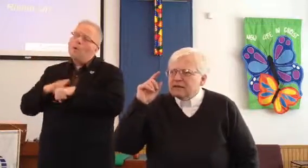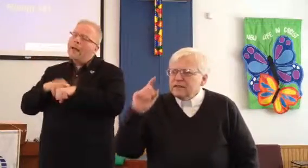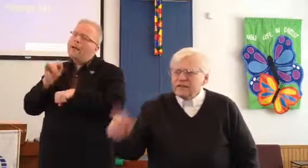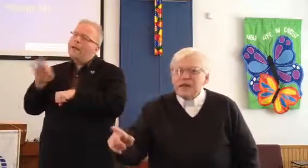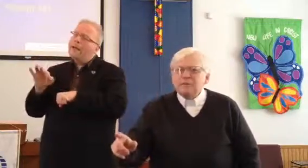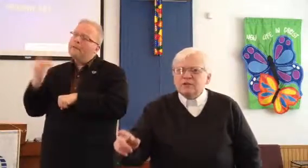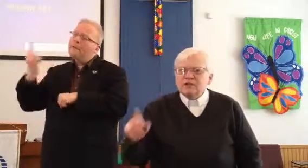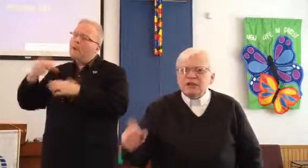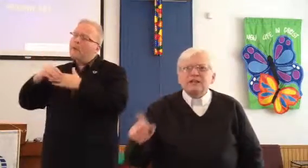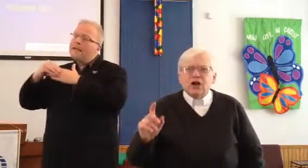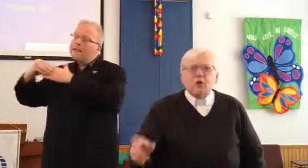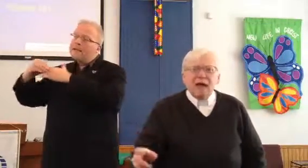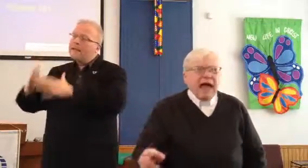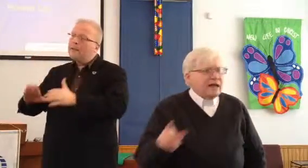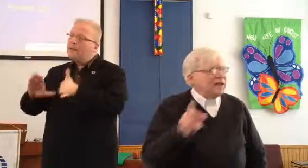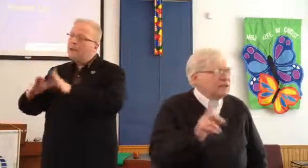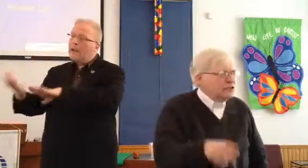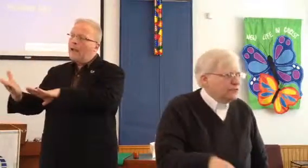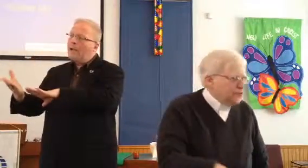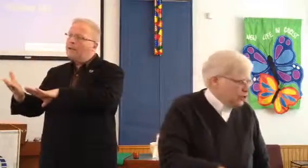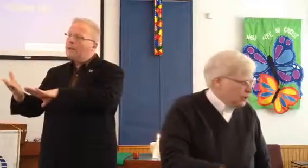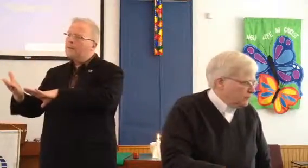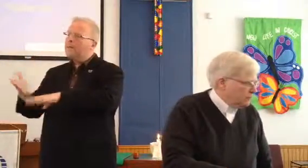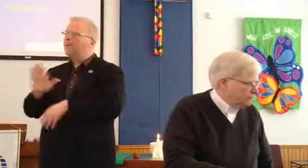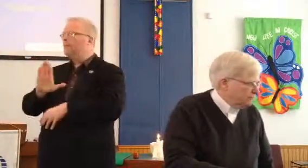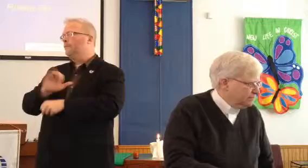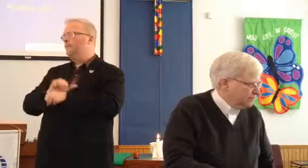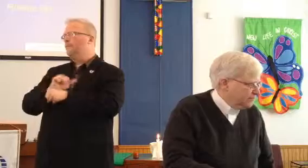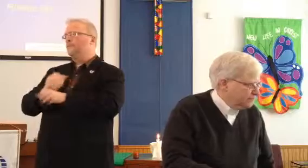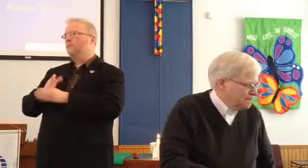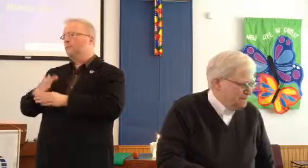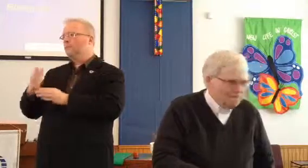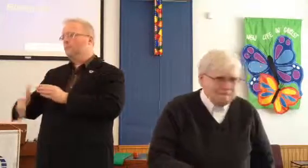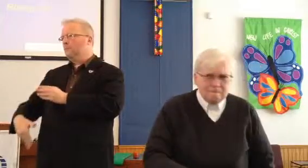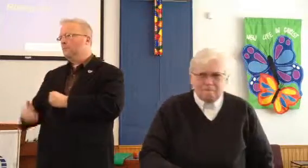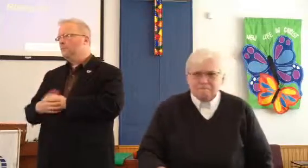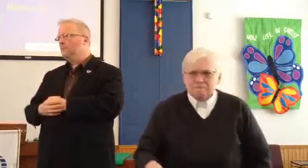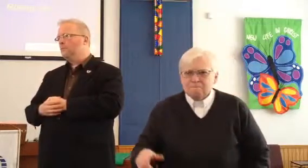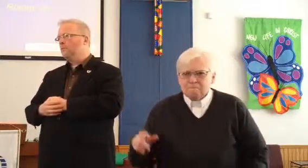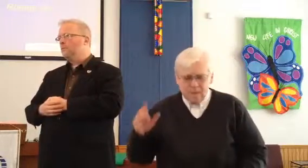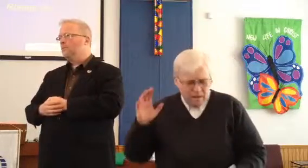But the disciples didn't go back to fishing.